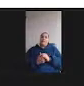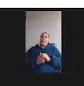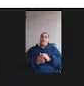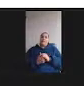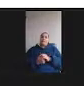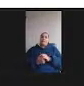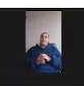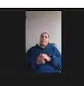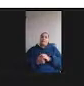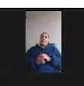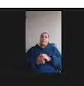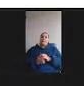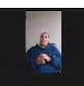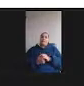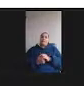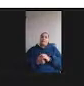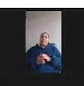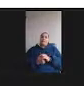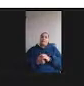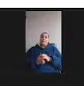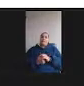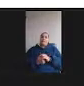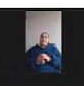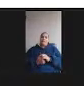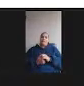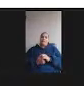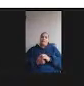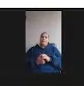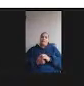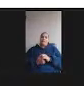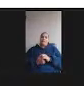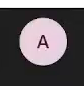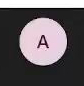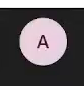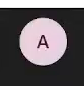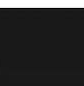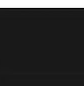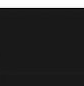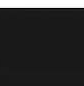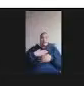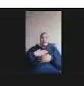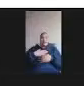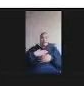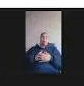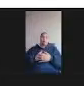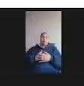Good morning, Chair. Thank you. Through you, if I can maybe just share my screen. If